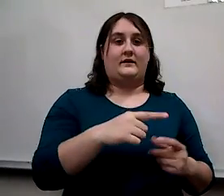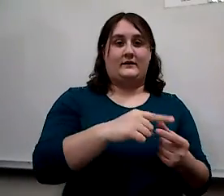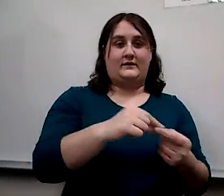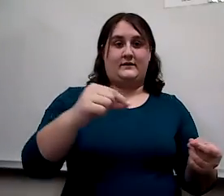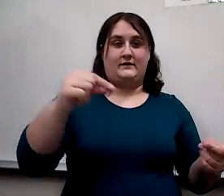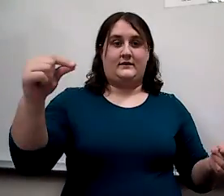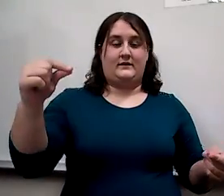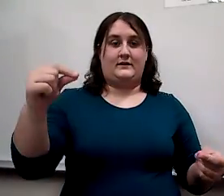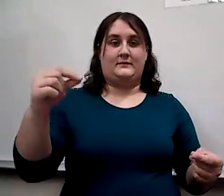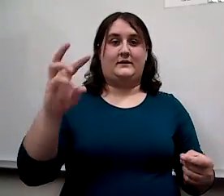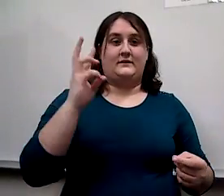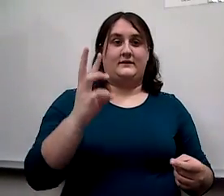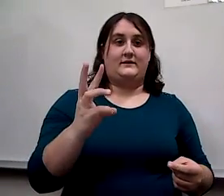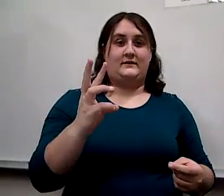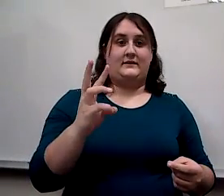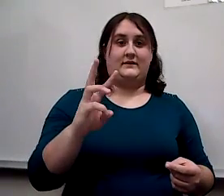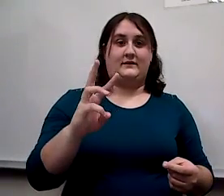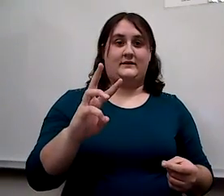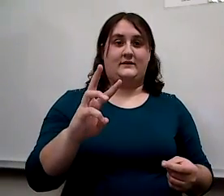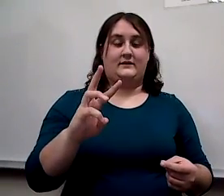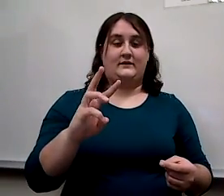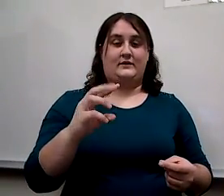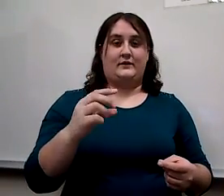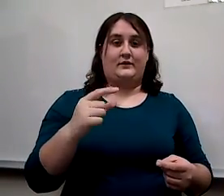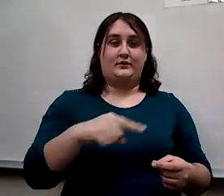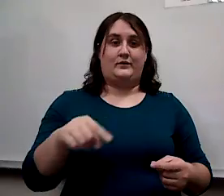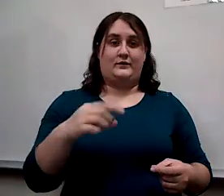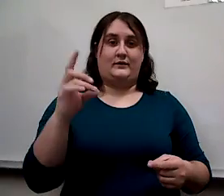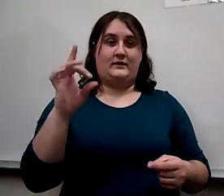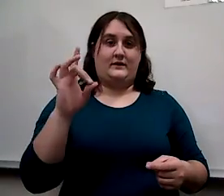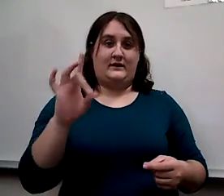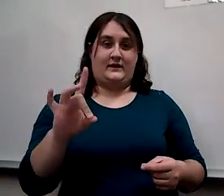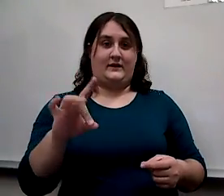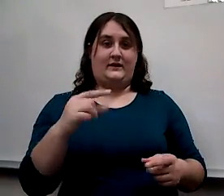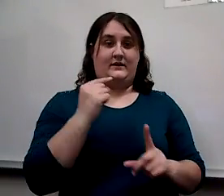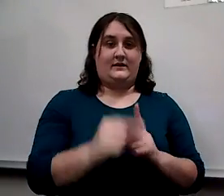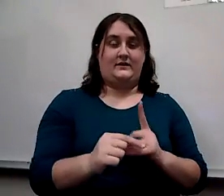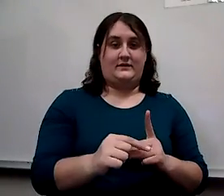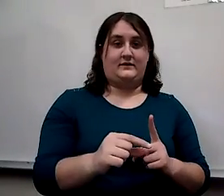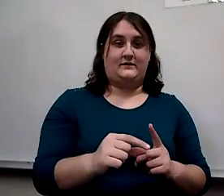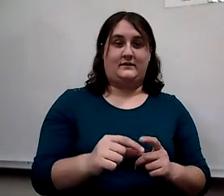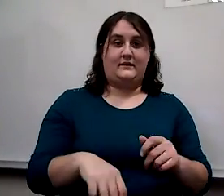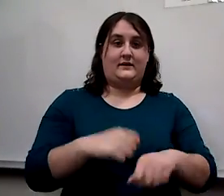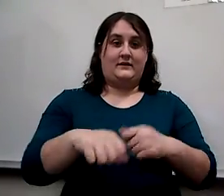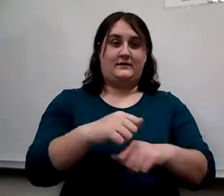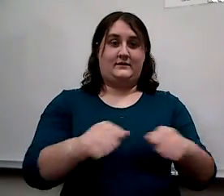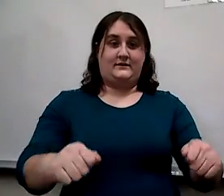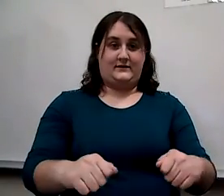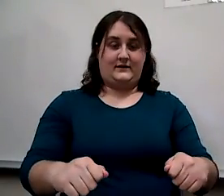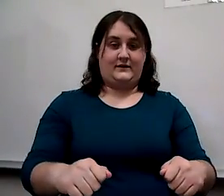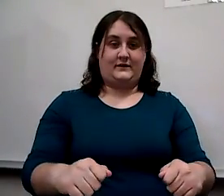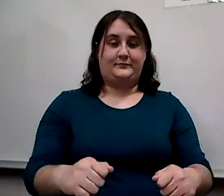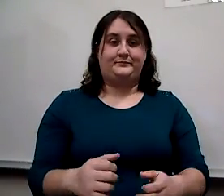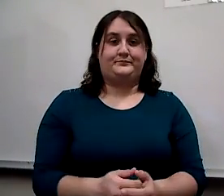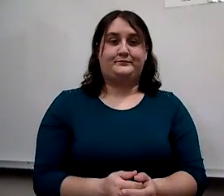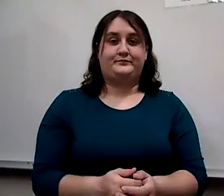8 inches. The canes should be tied together as much as possible, and the soil should be mounted over the canes